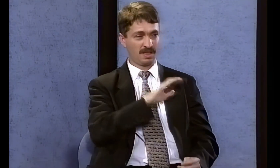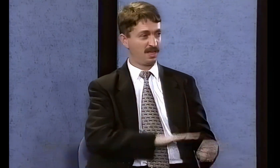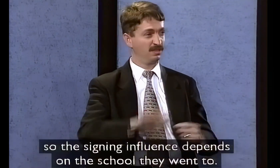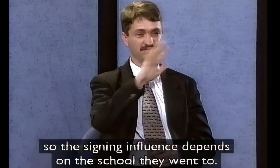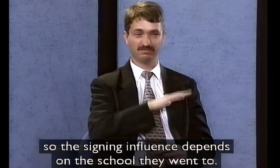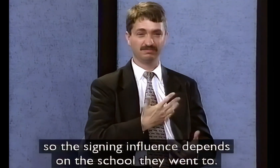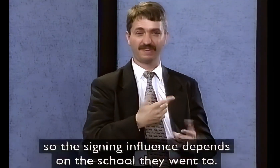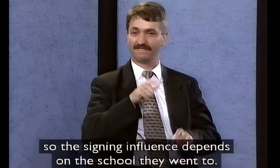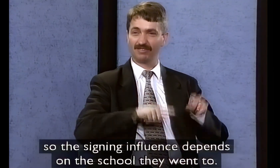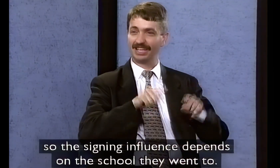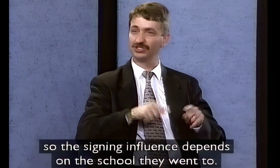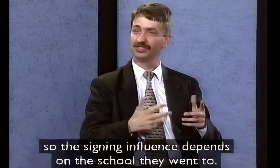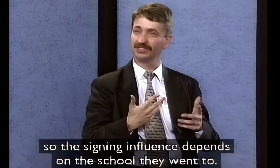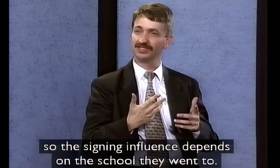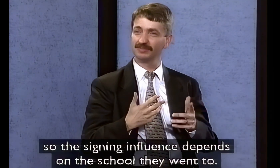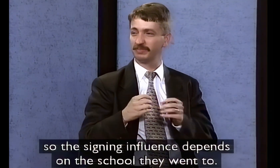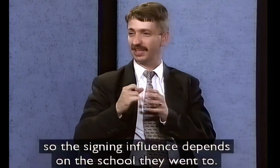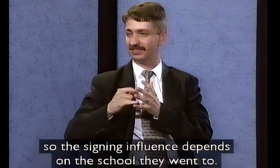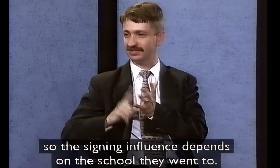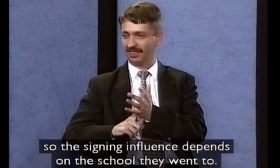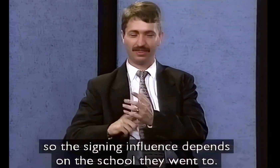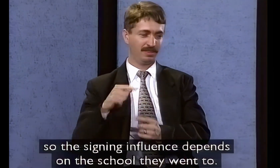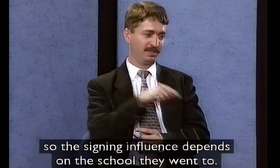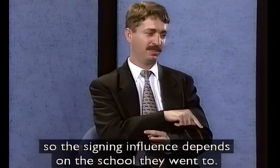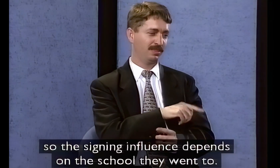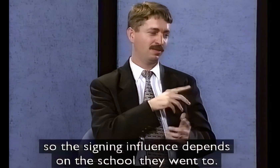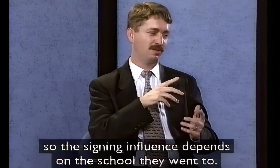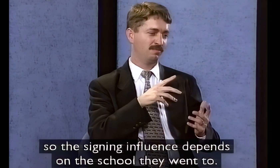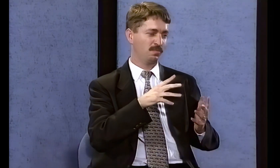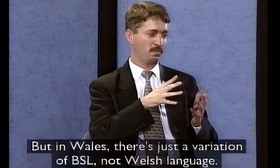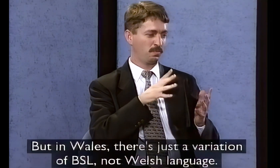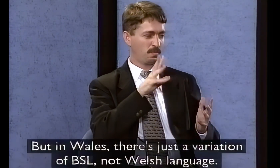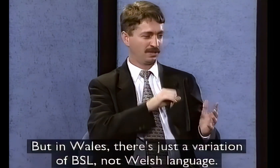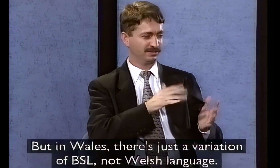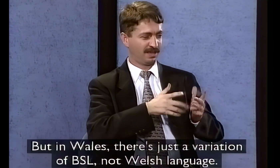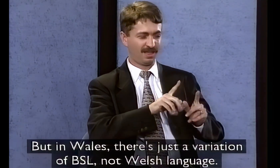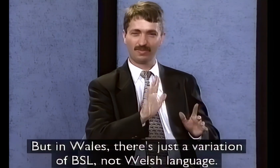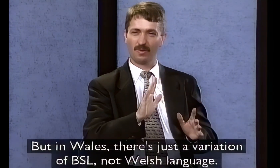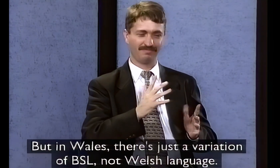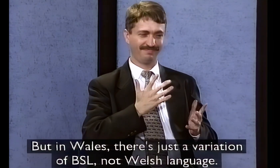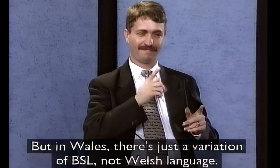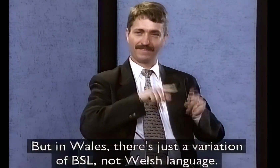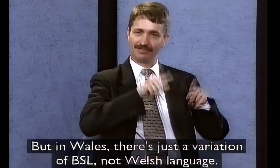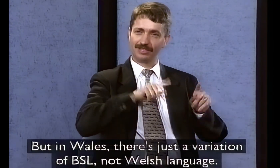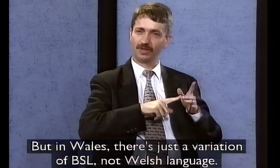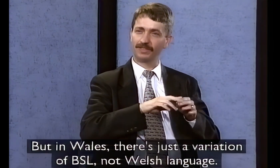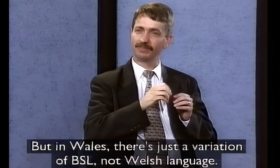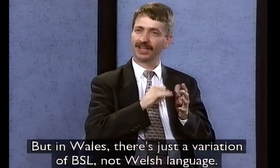went to. But in Wales, there's just a variation of BSL used with not Welsh language, but a variety of